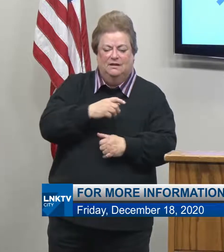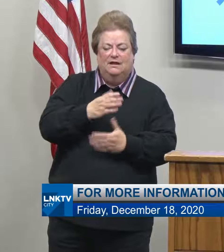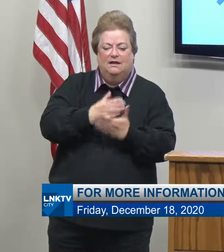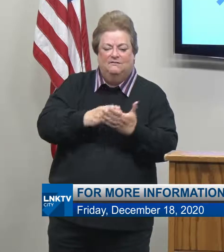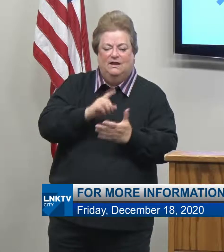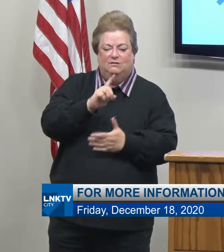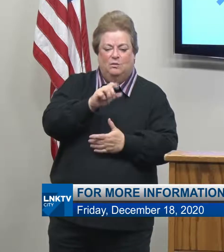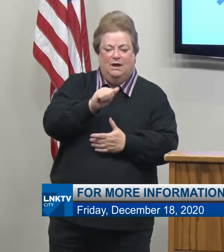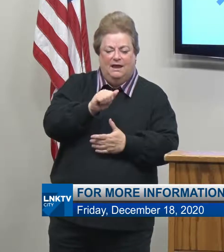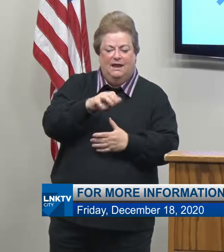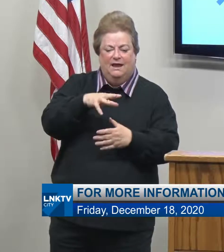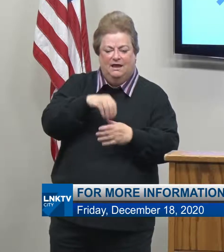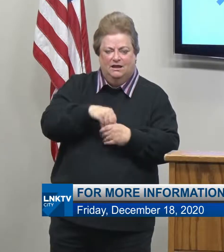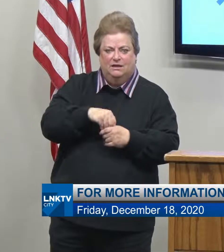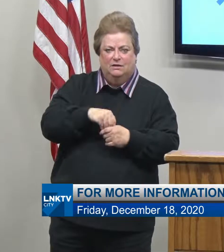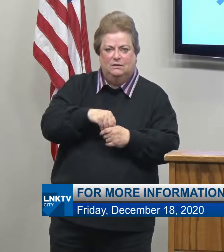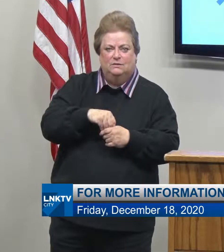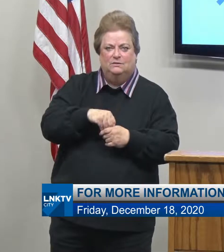also includes